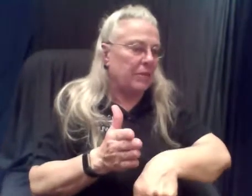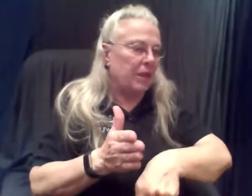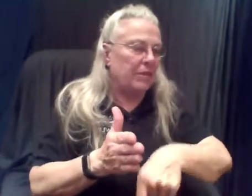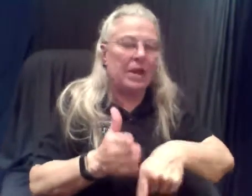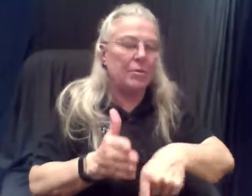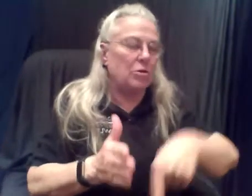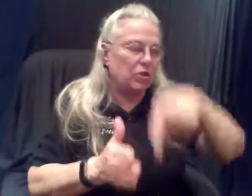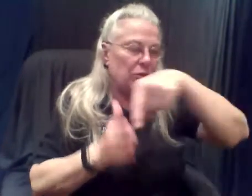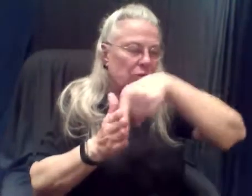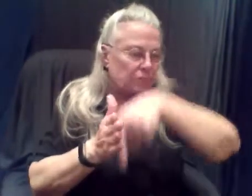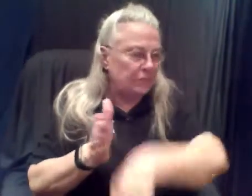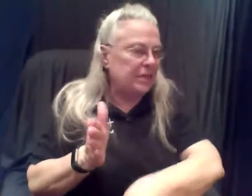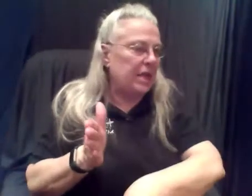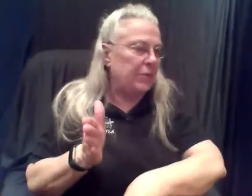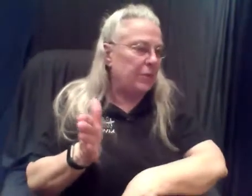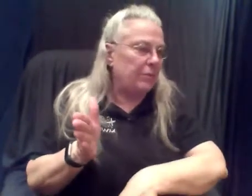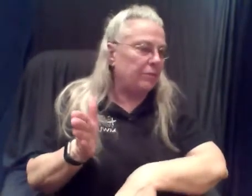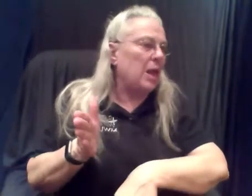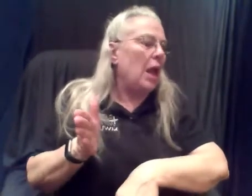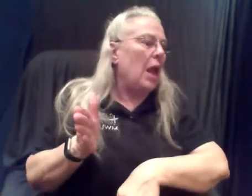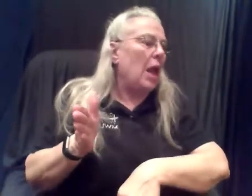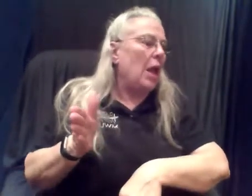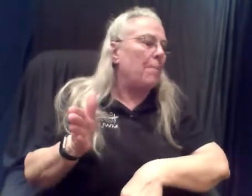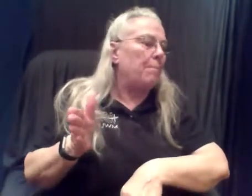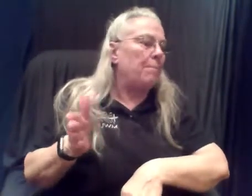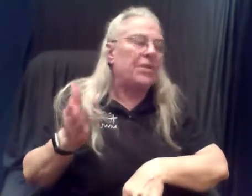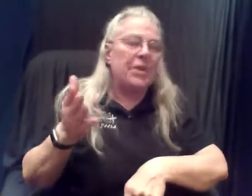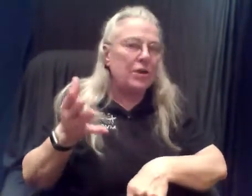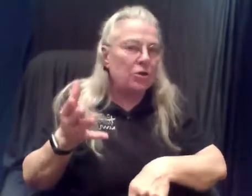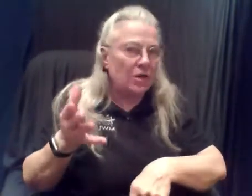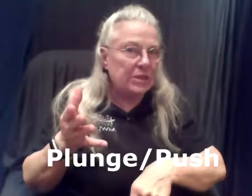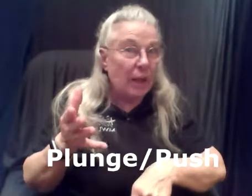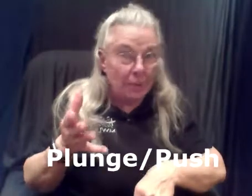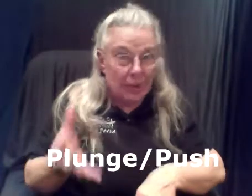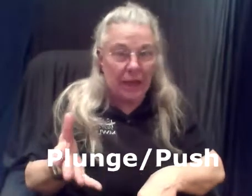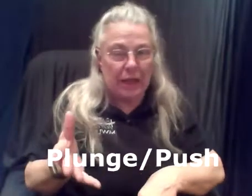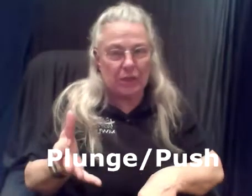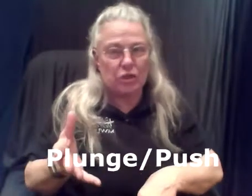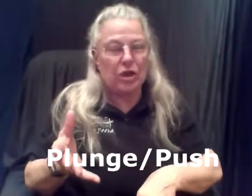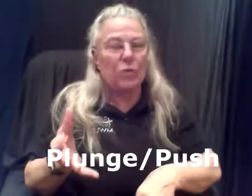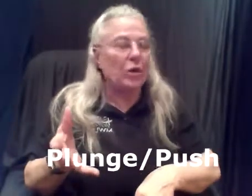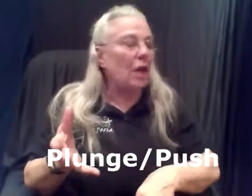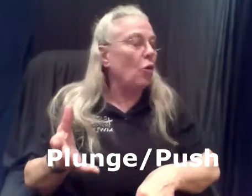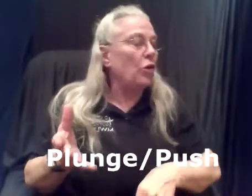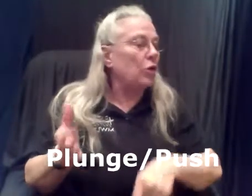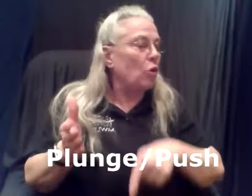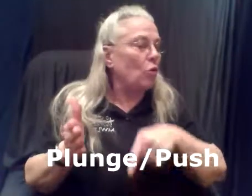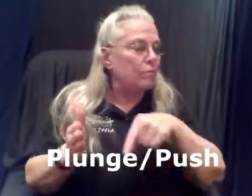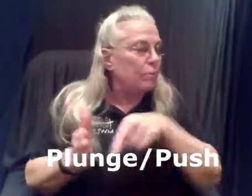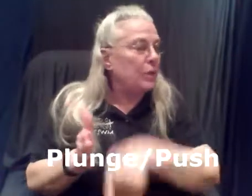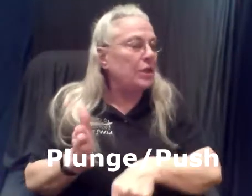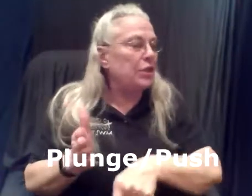the emotion, deep. But then it talks about plunge, and we're not going to go plunging down, we're